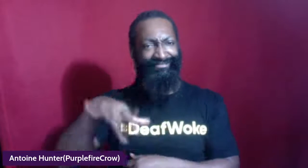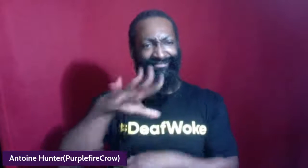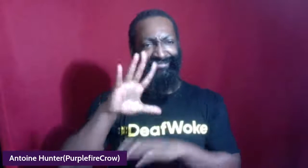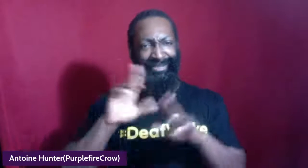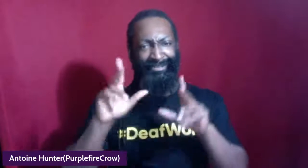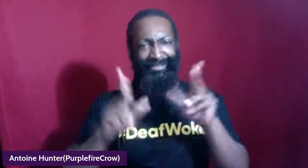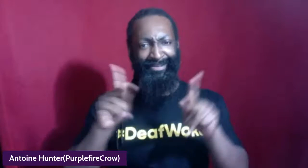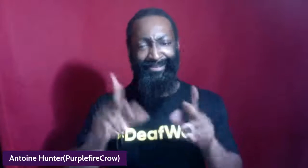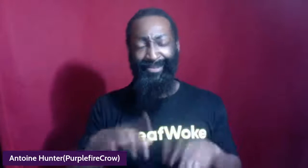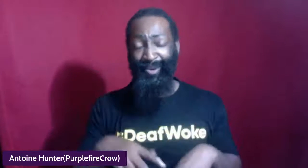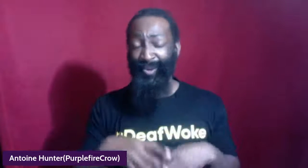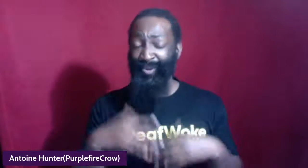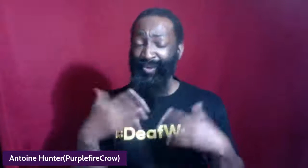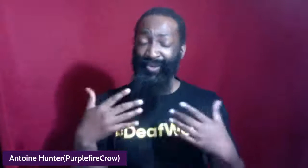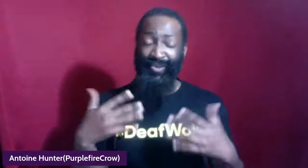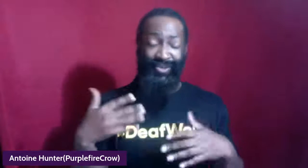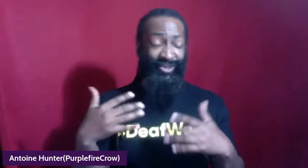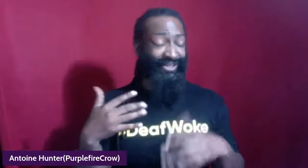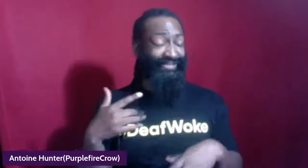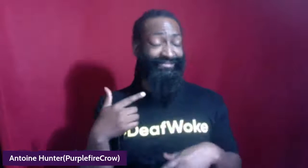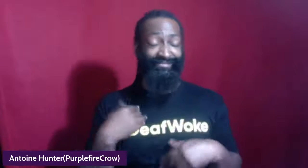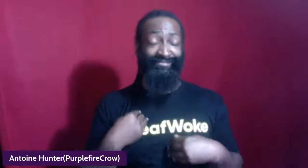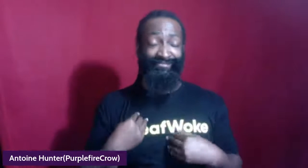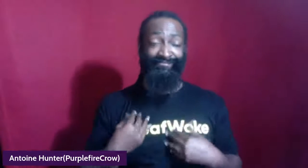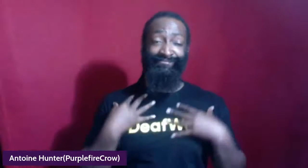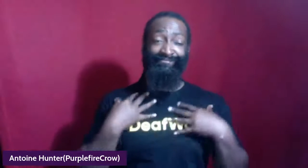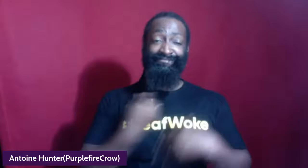signing the Pledge of Allegiance.